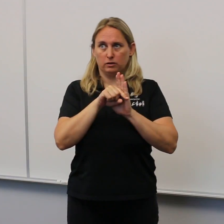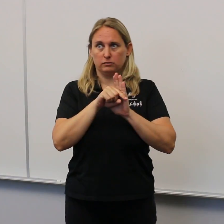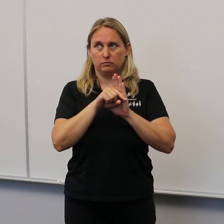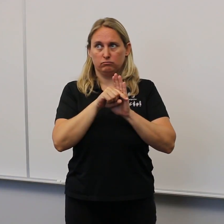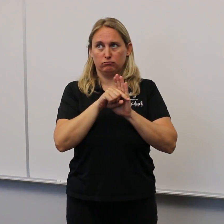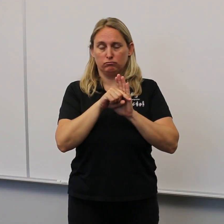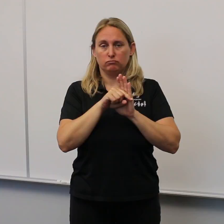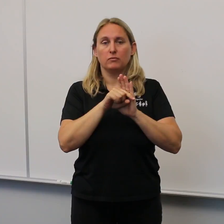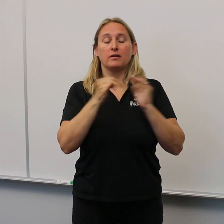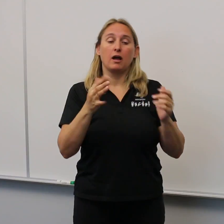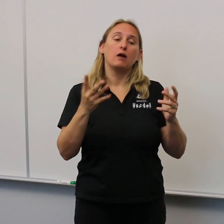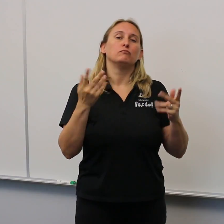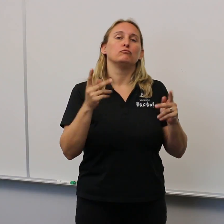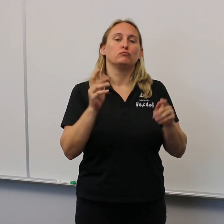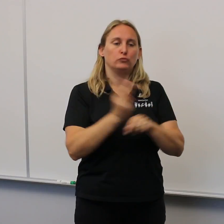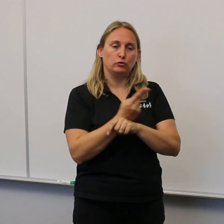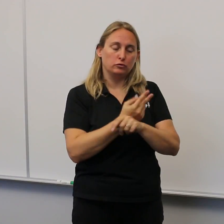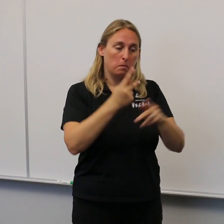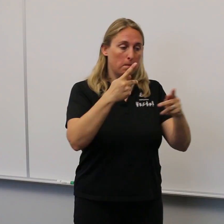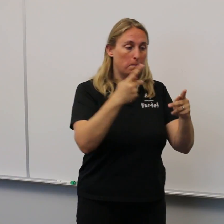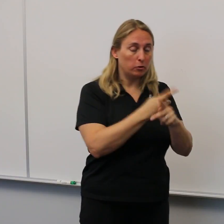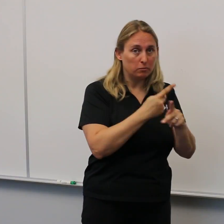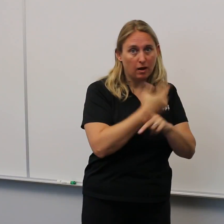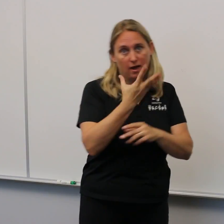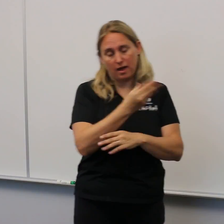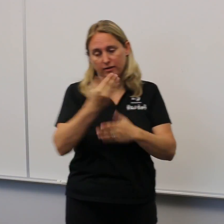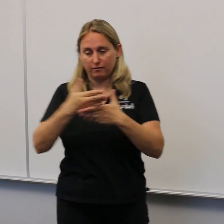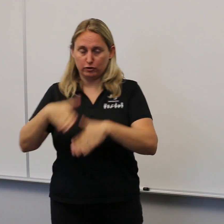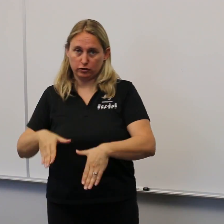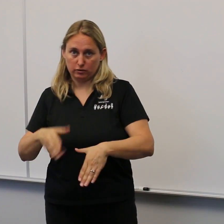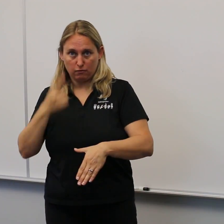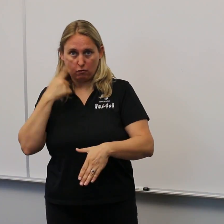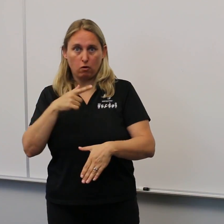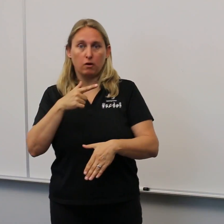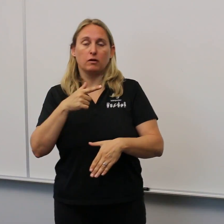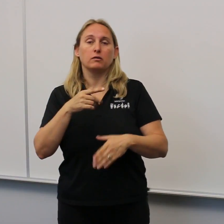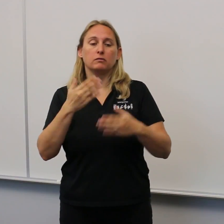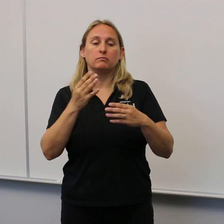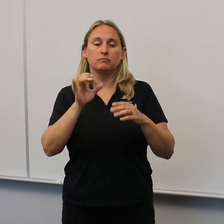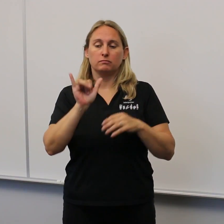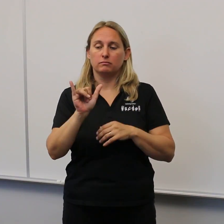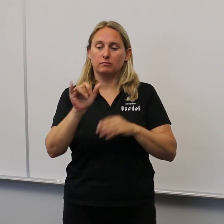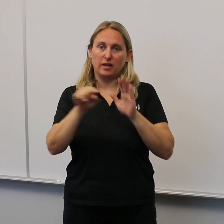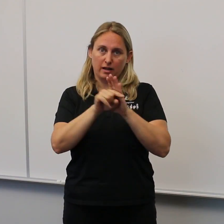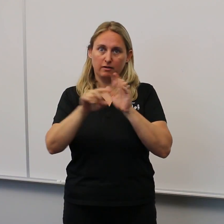multiplying and dividing with integers. And to do that, we need to remember our sign combinations.